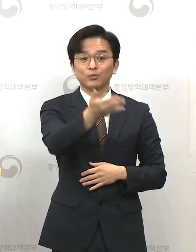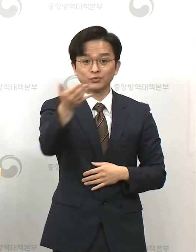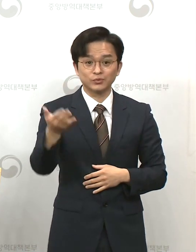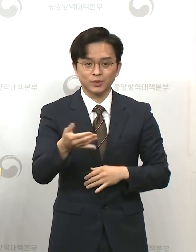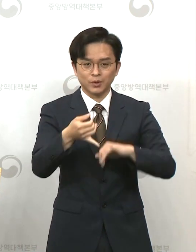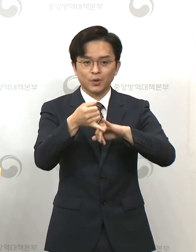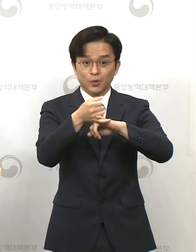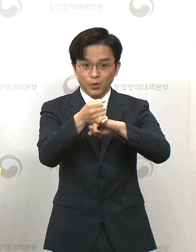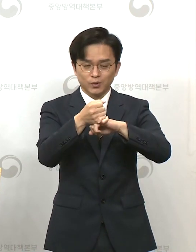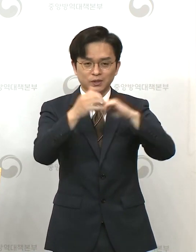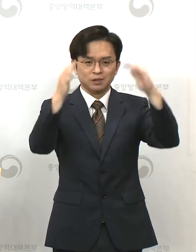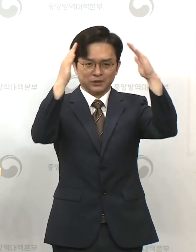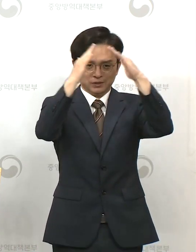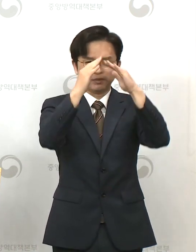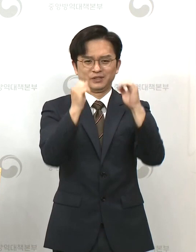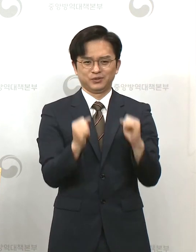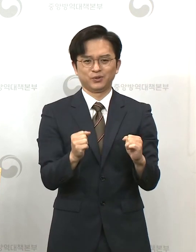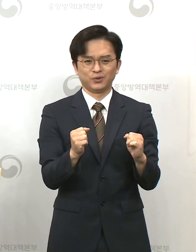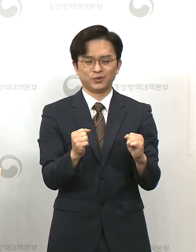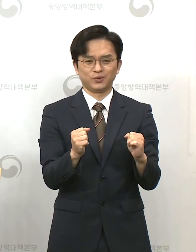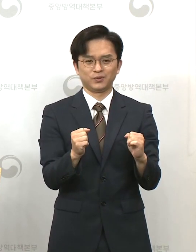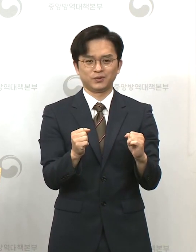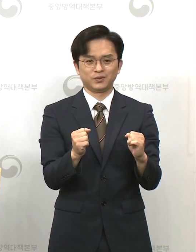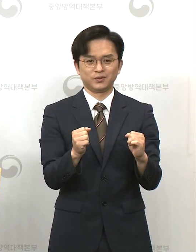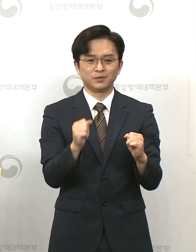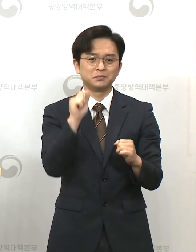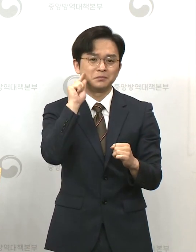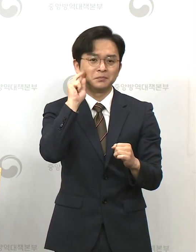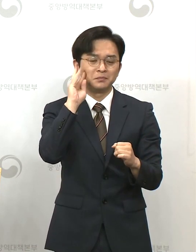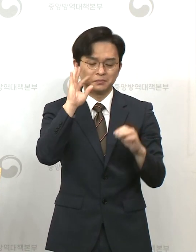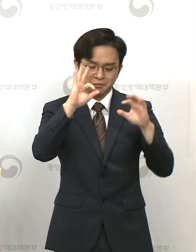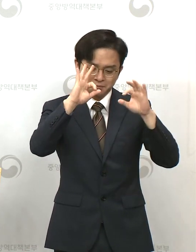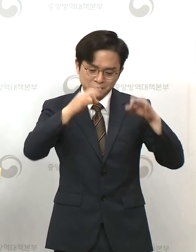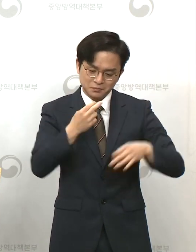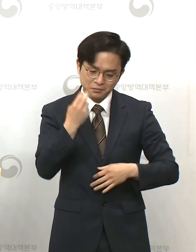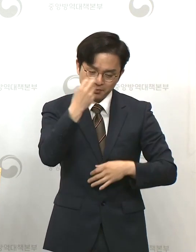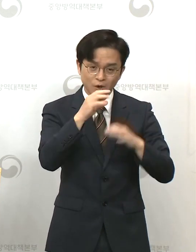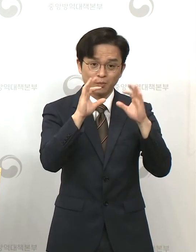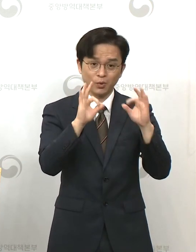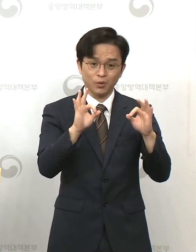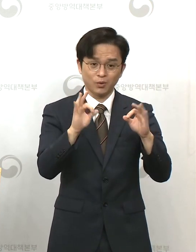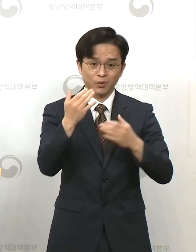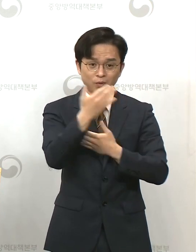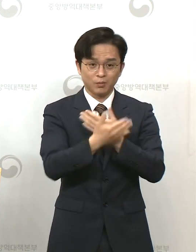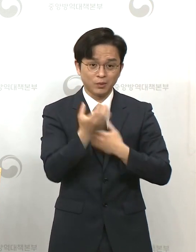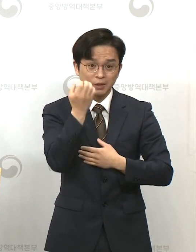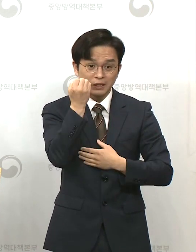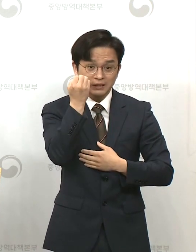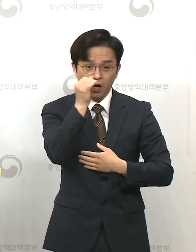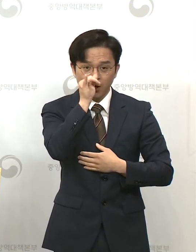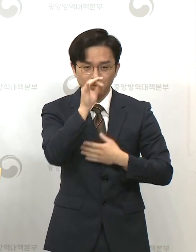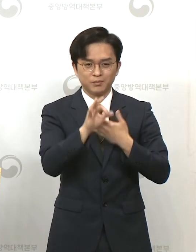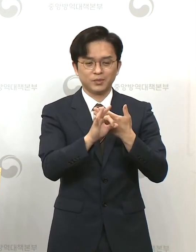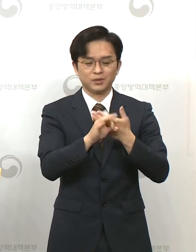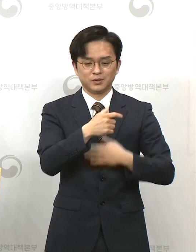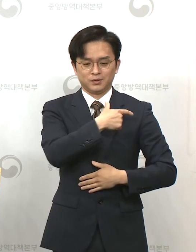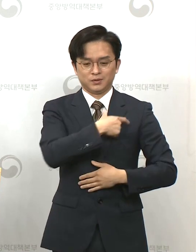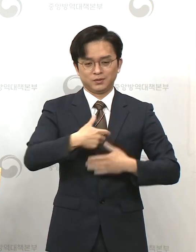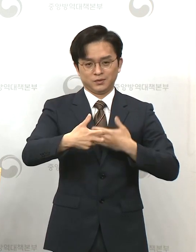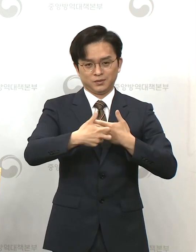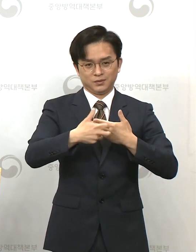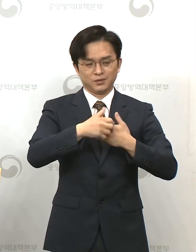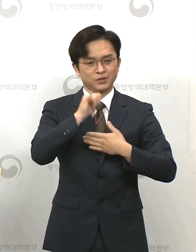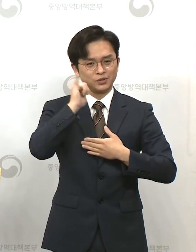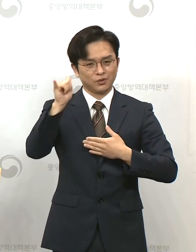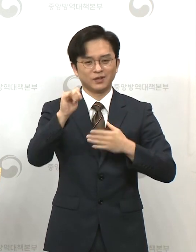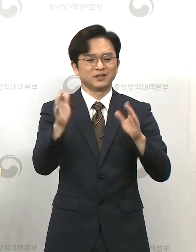any visitors to the Itaewon clubs are highly prone to be exposed to the COVID-19 virus, so you need to